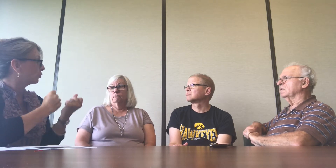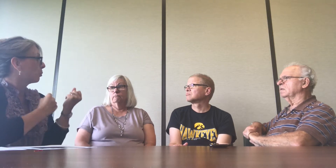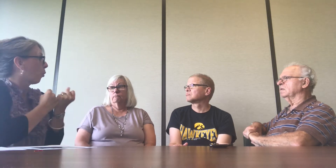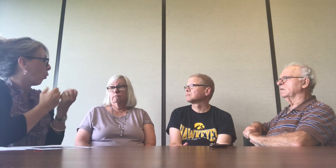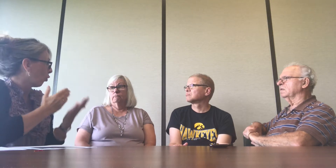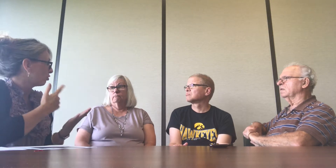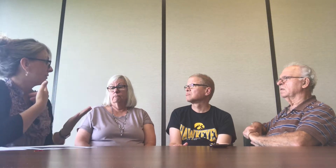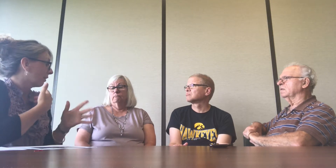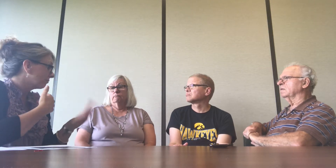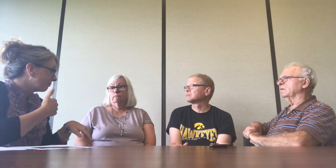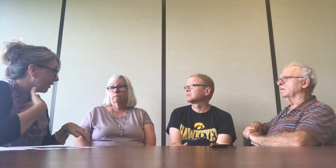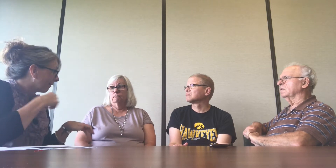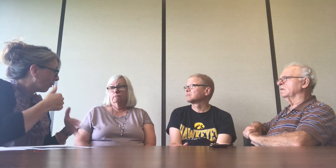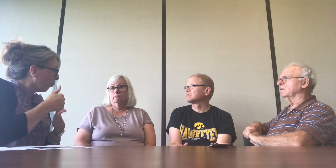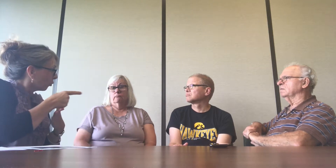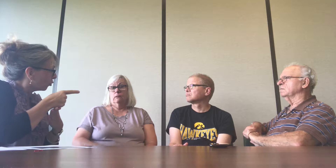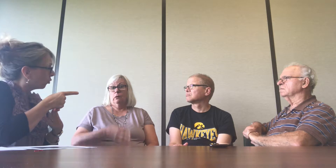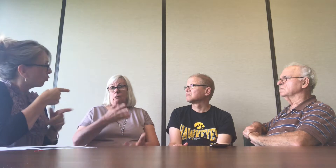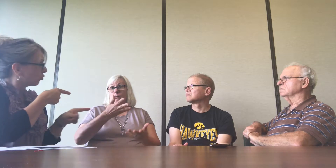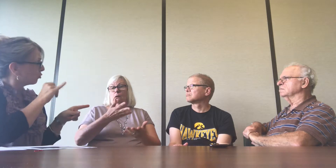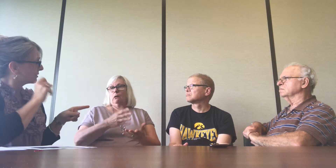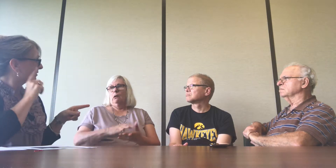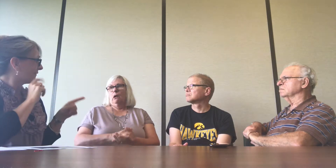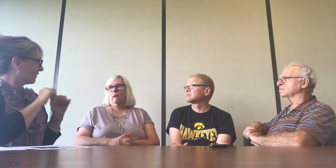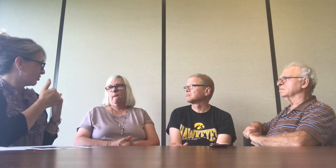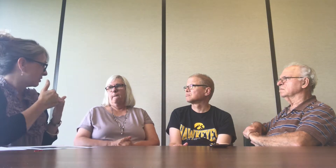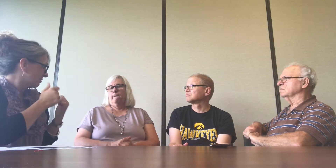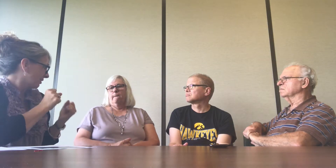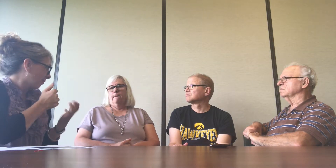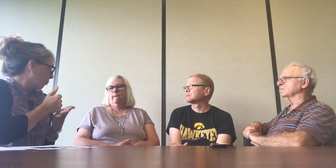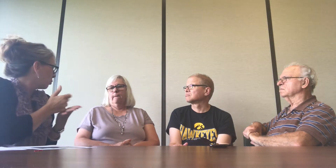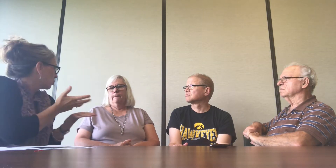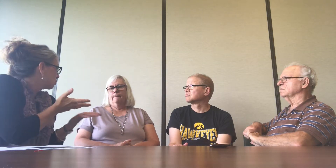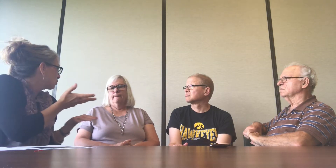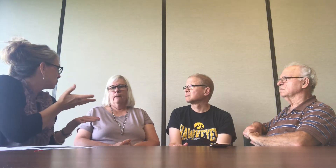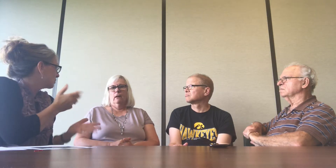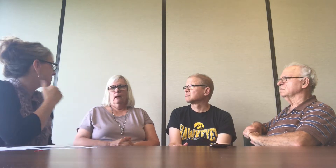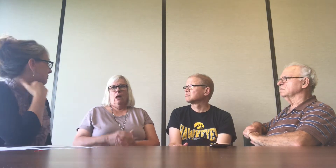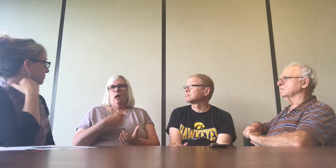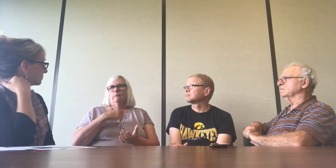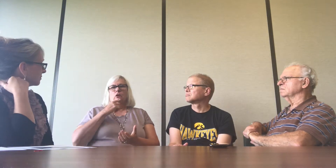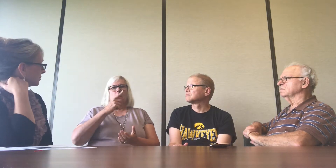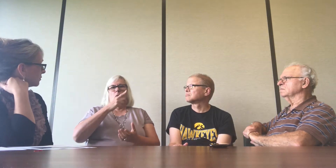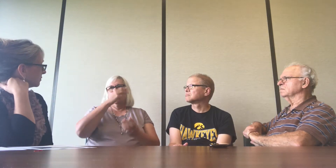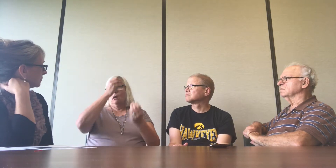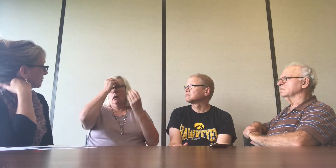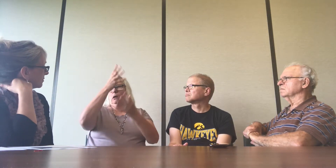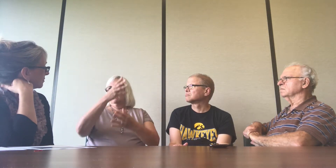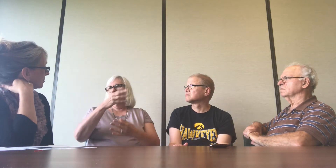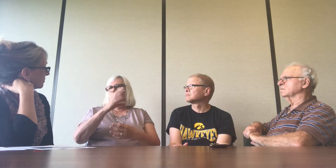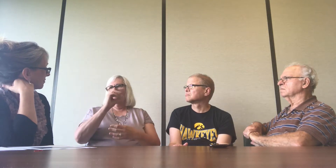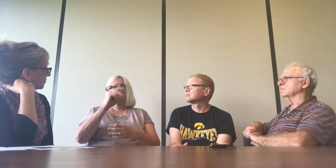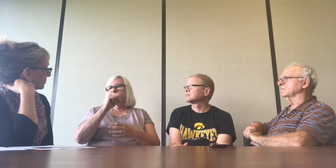there. And then you could be an ally and you can encourage them to reach out to a deaf agency that will help